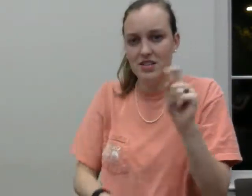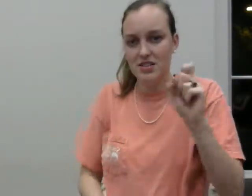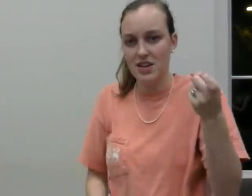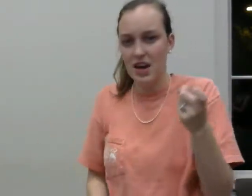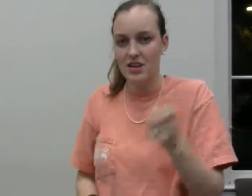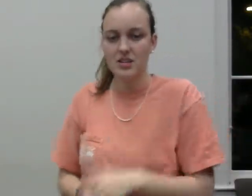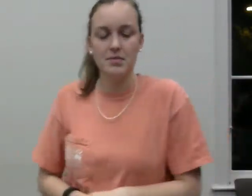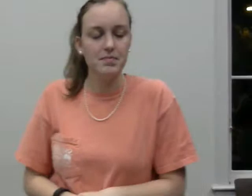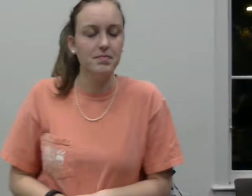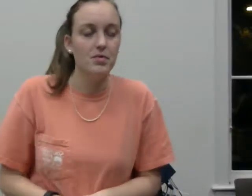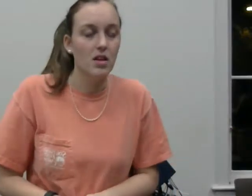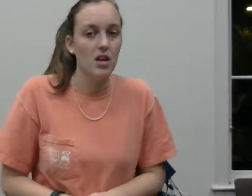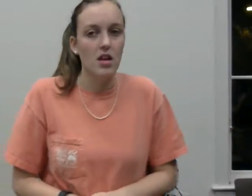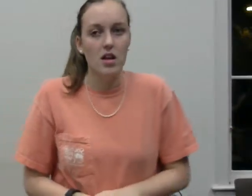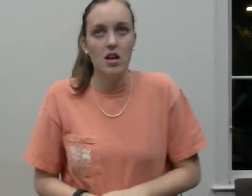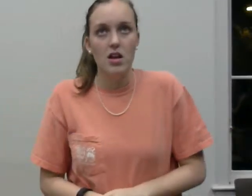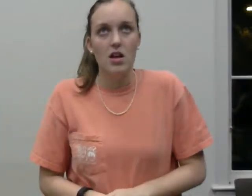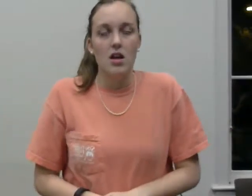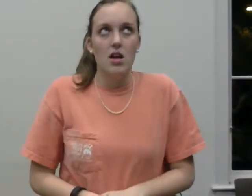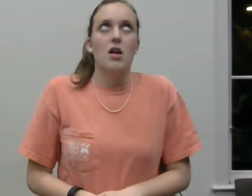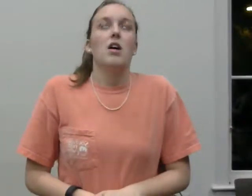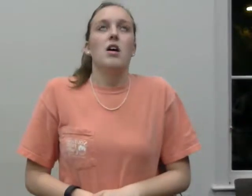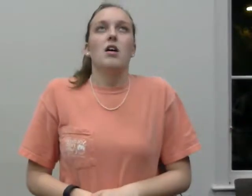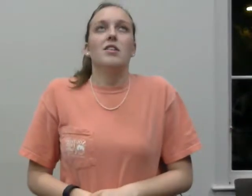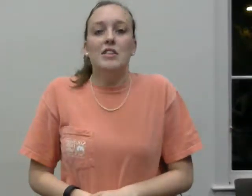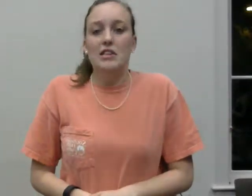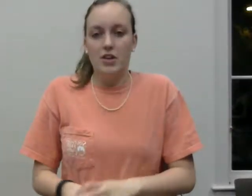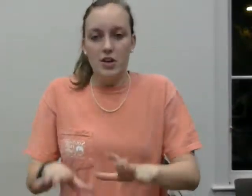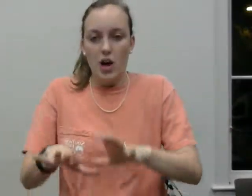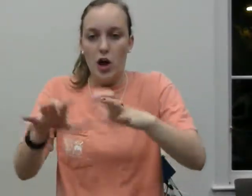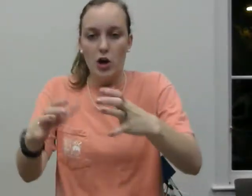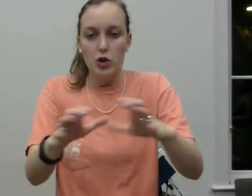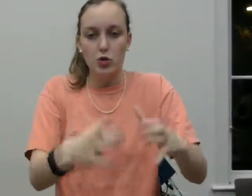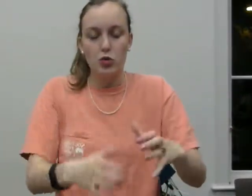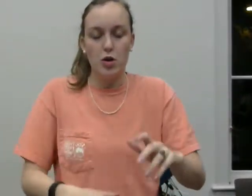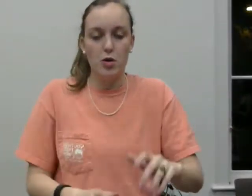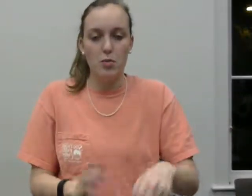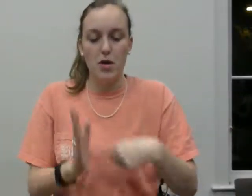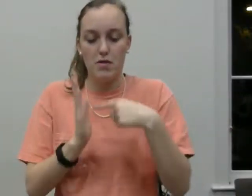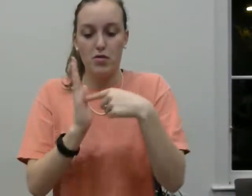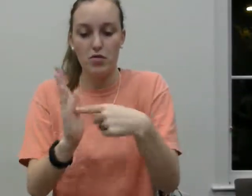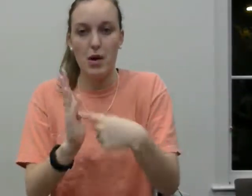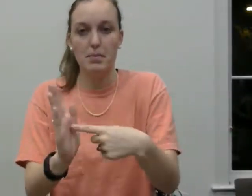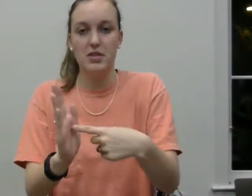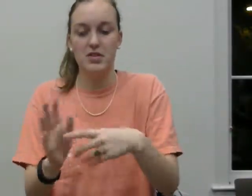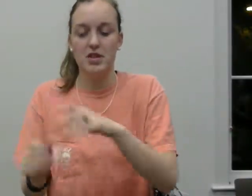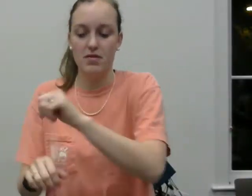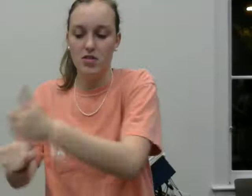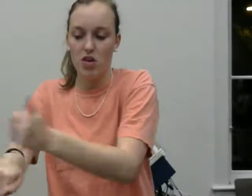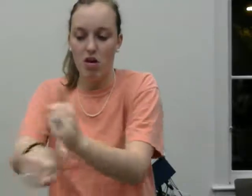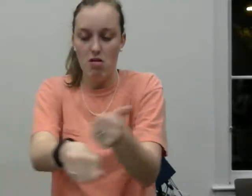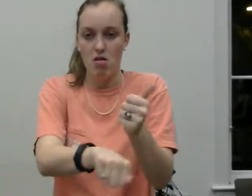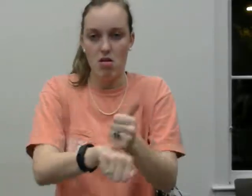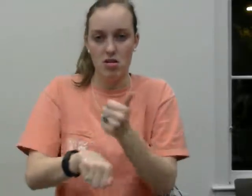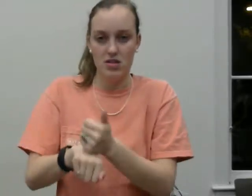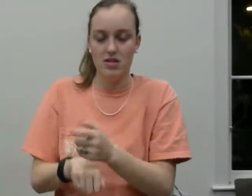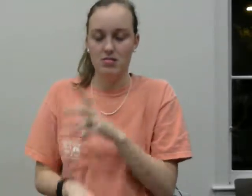Congress. A group of delegates from 12 of the 13 colonies, not Georgia, but few representatives from each colony. They